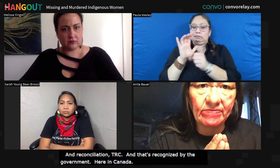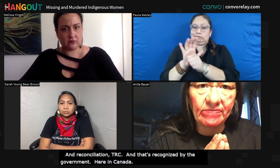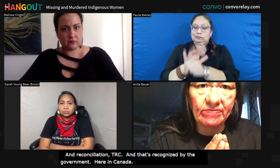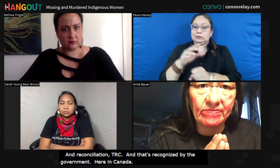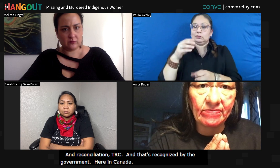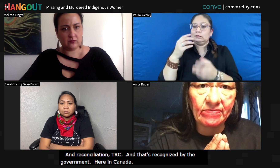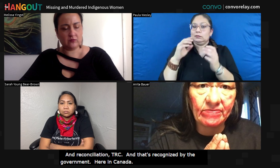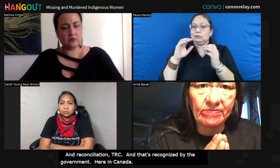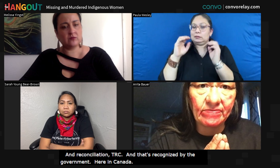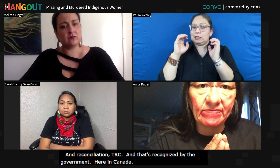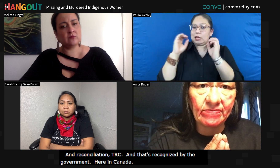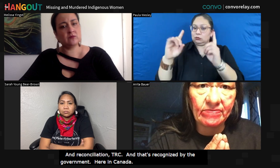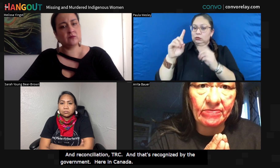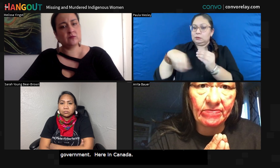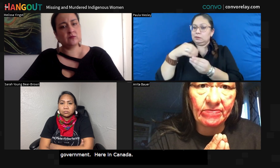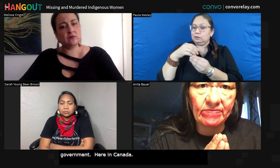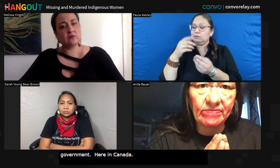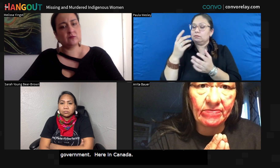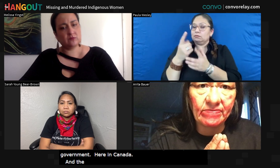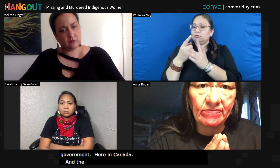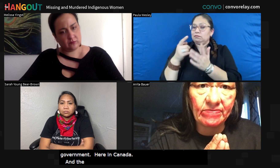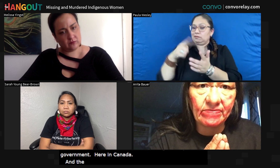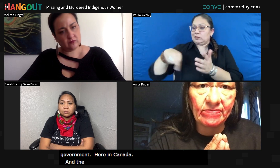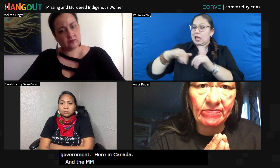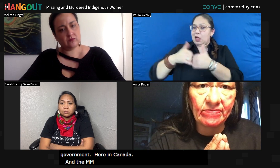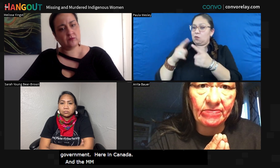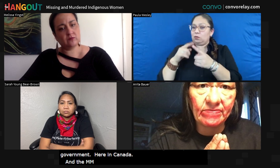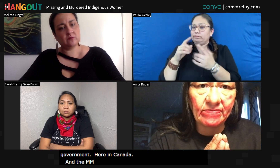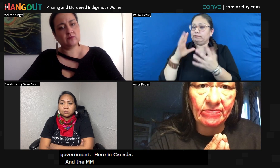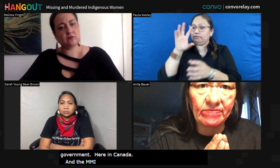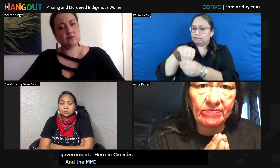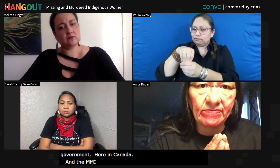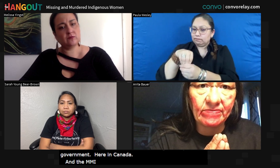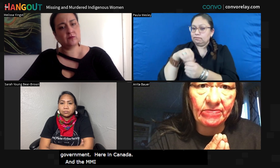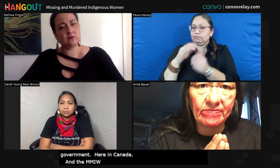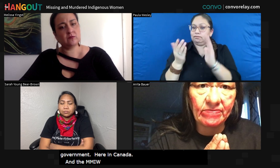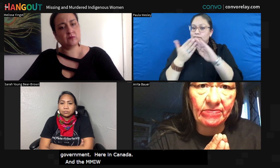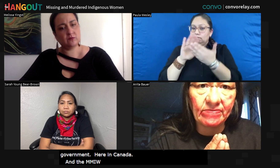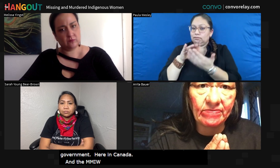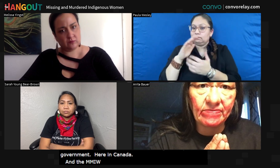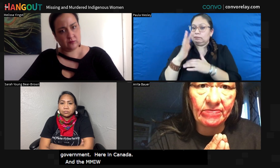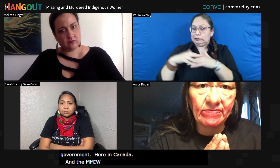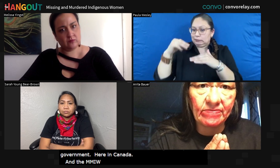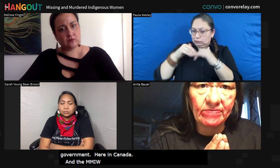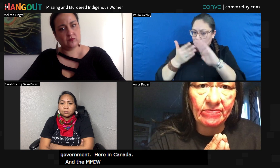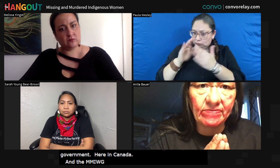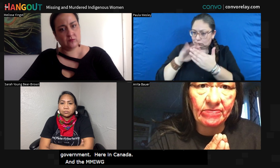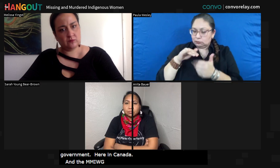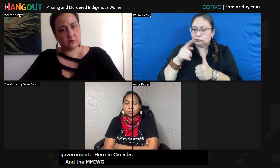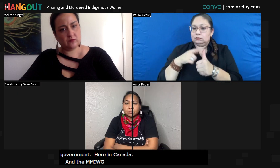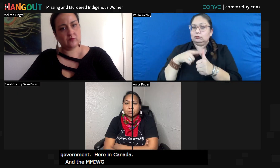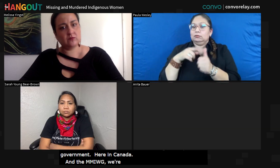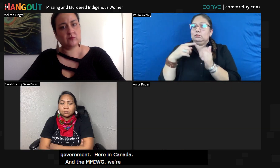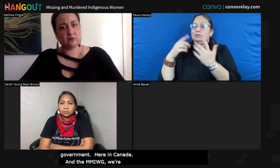MMIWG, we're trying to push the education on how we can